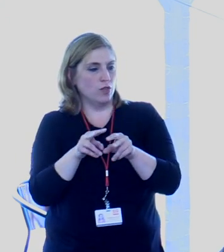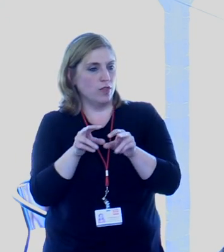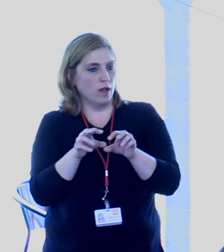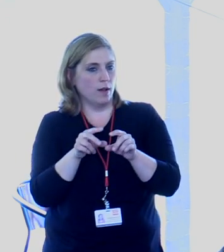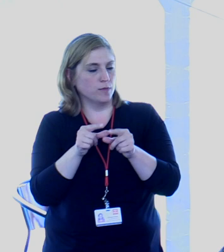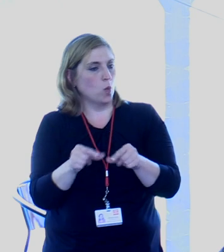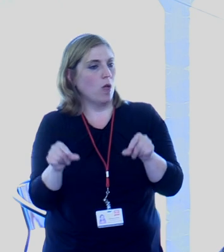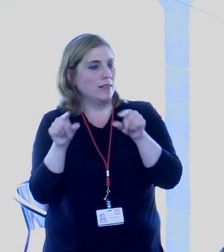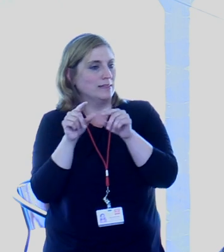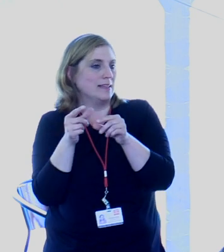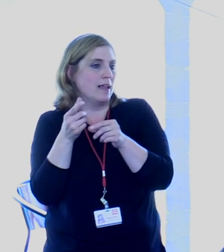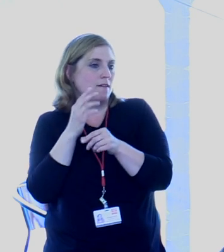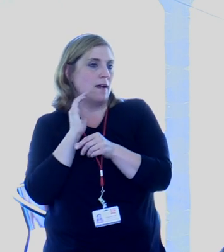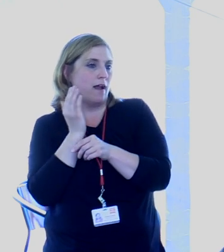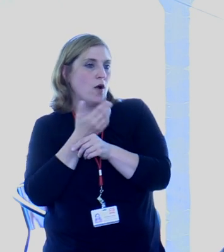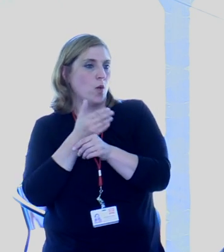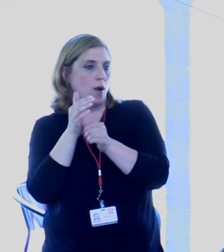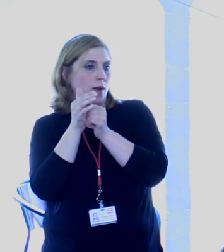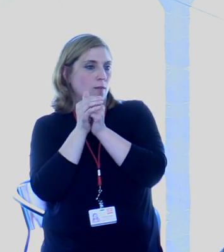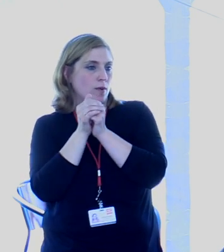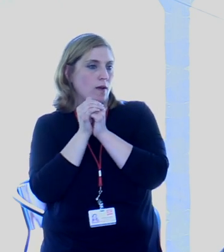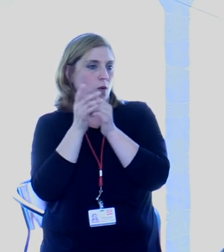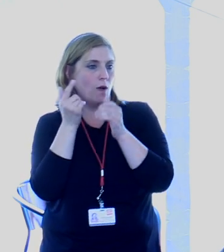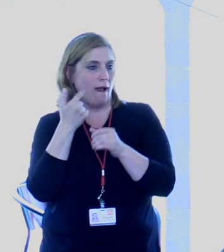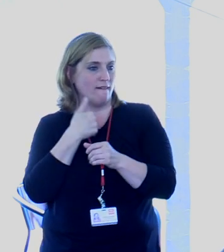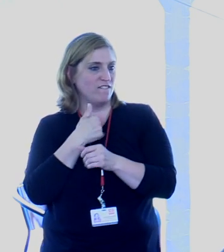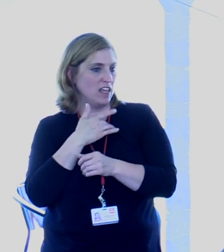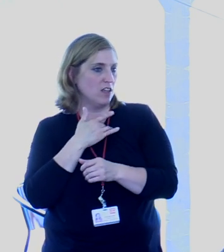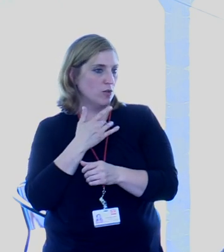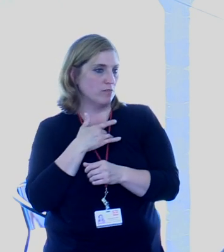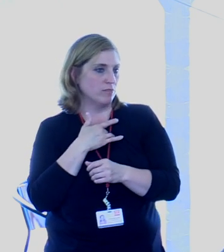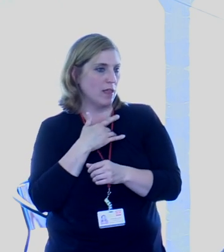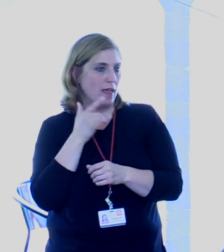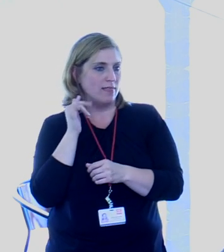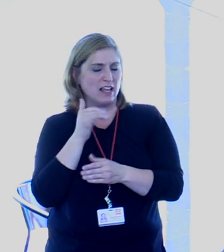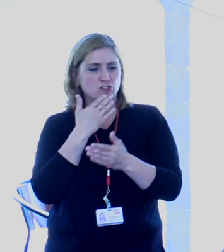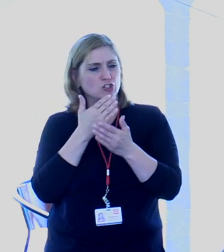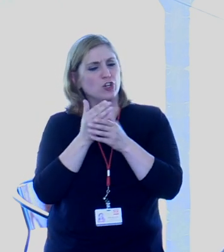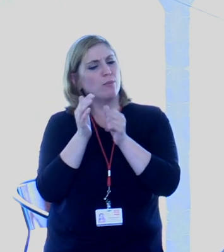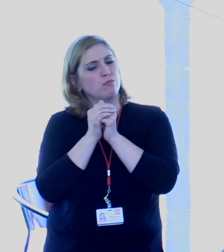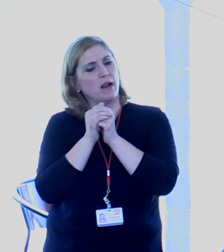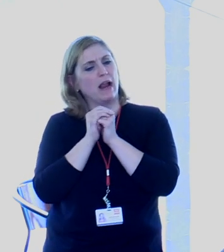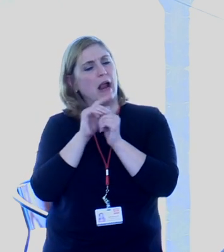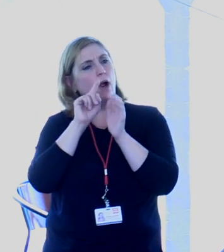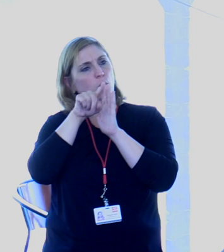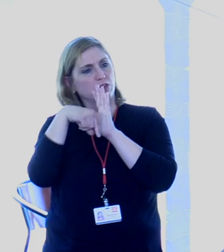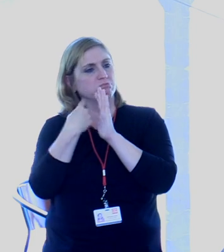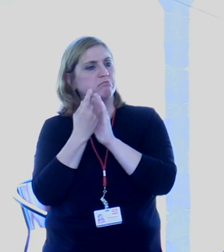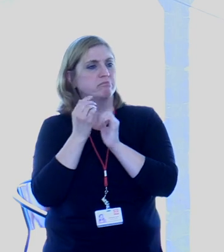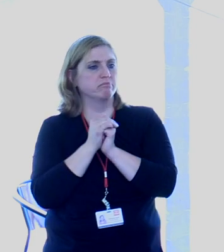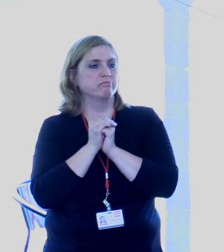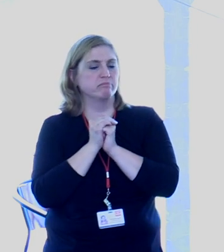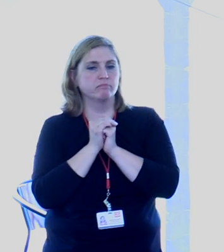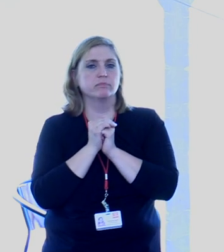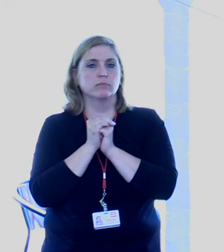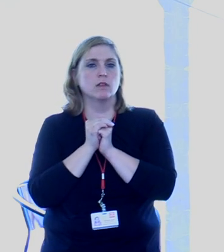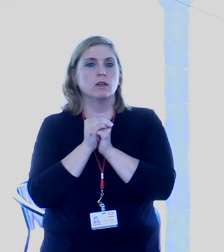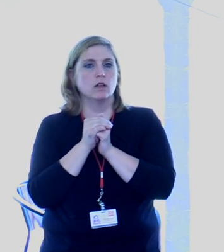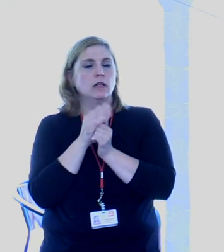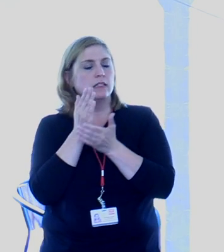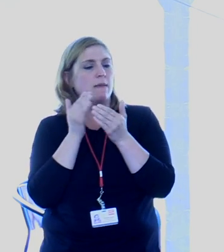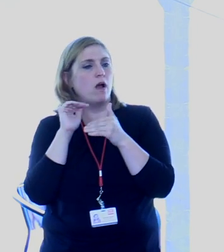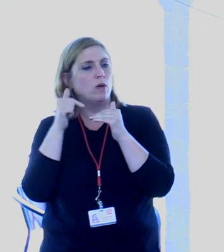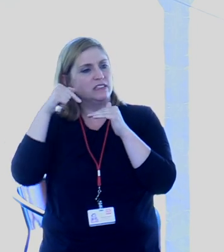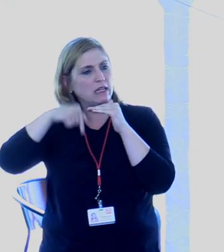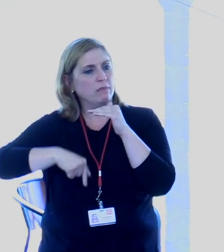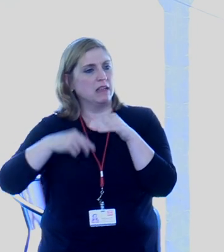prayer based on what I sensibly feel. Okay, that was a good prayer hour. Okay, I was somehow